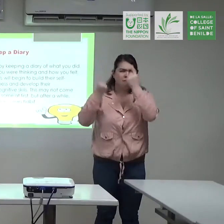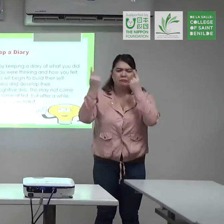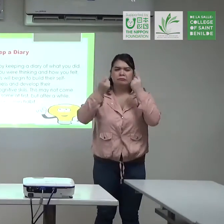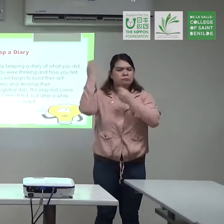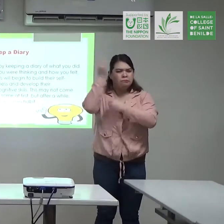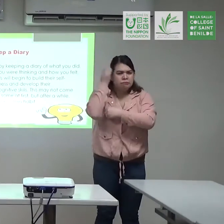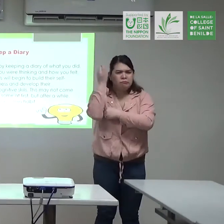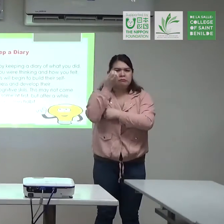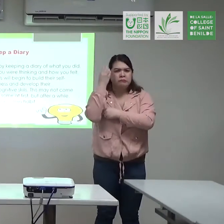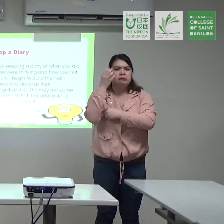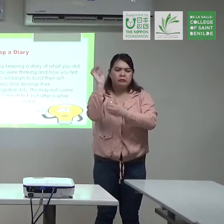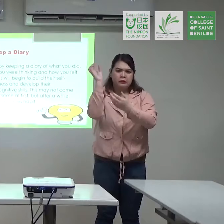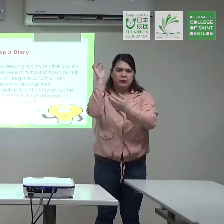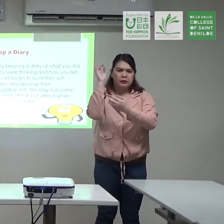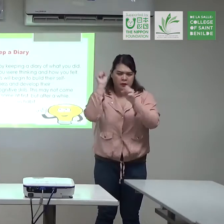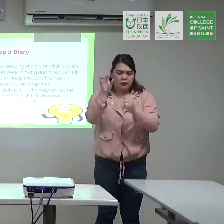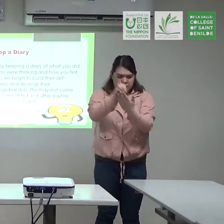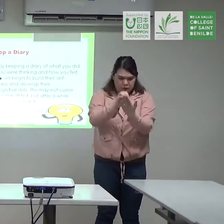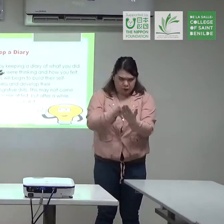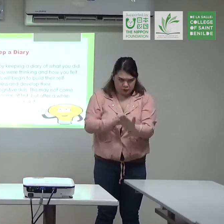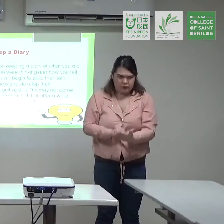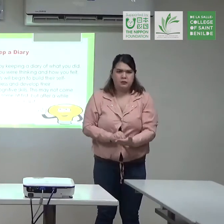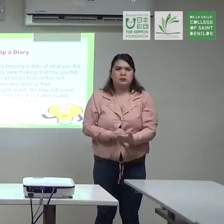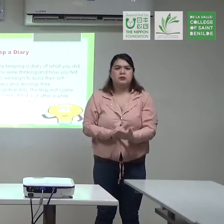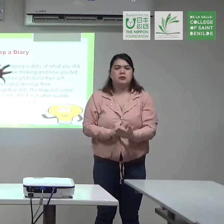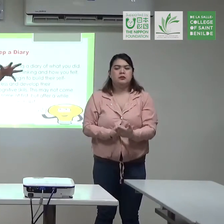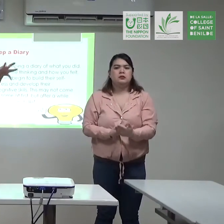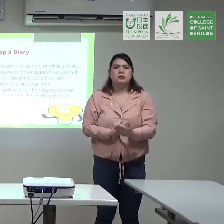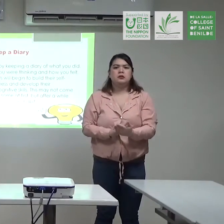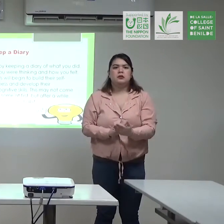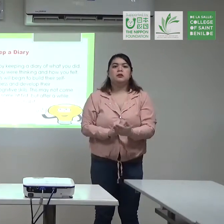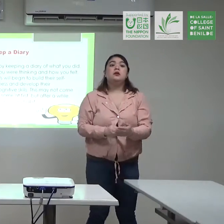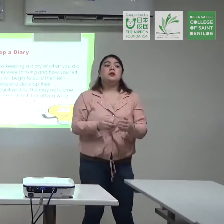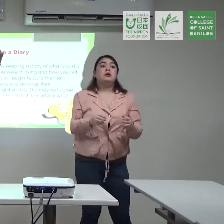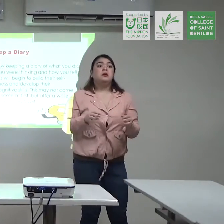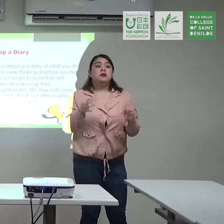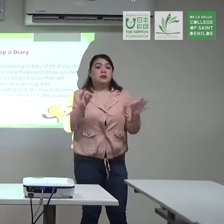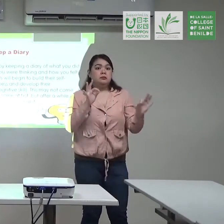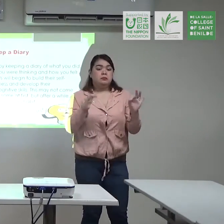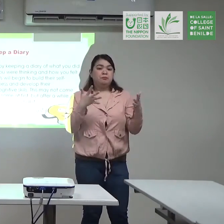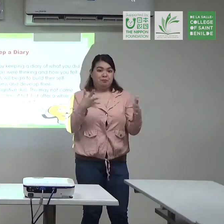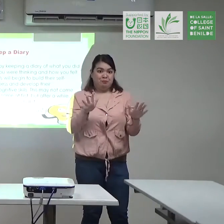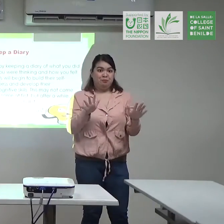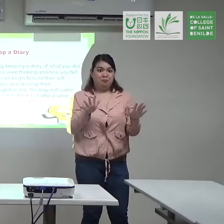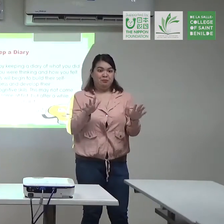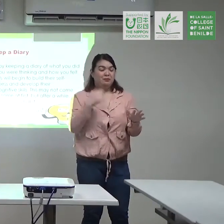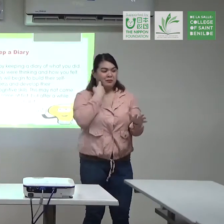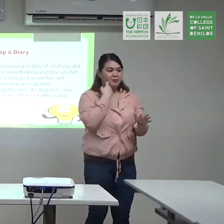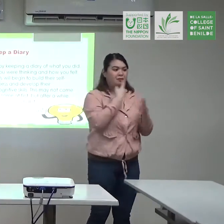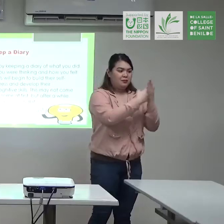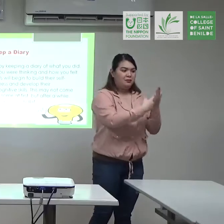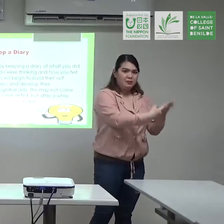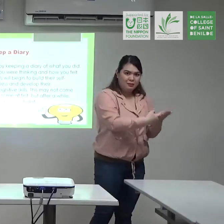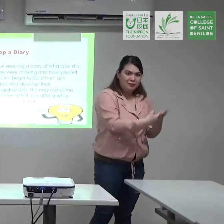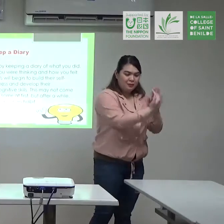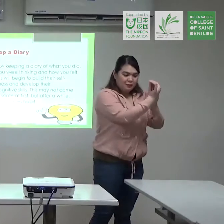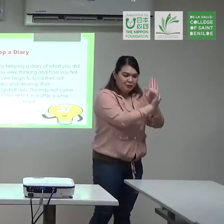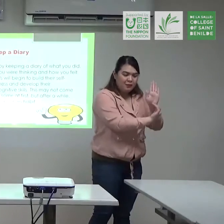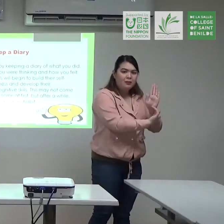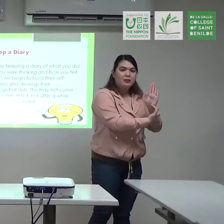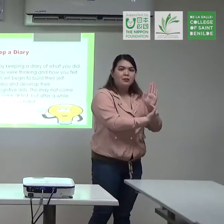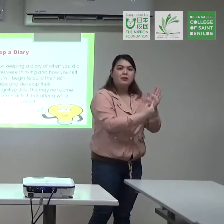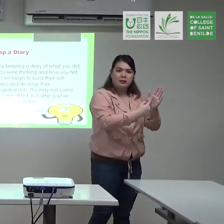process. So, when you develop the metacognitive skills, going through all these strategies always